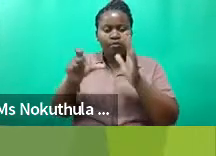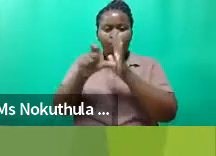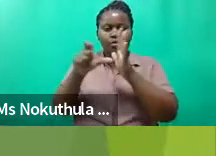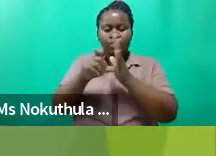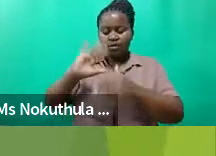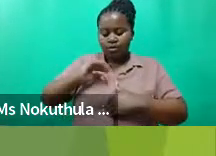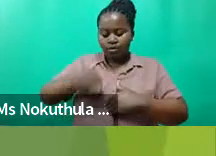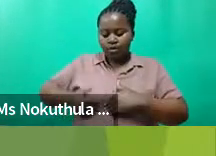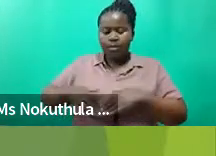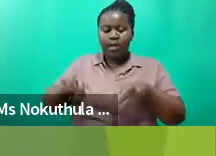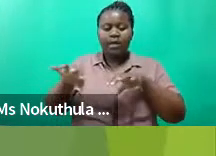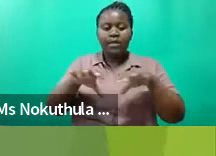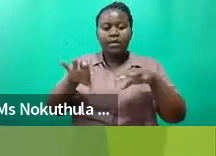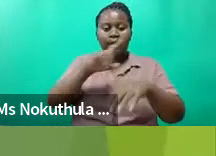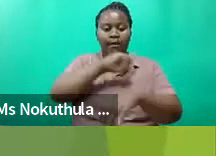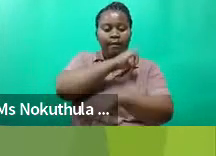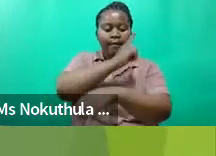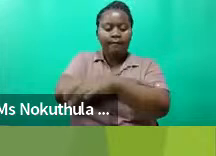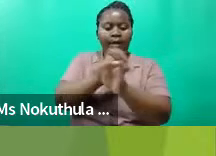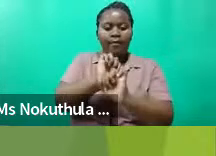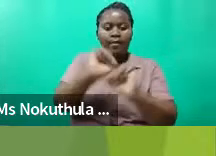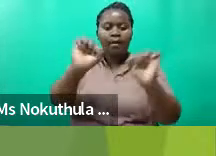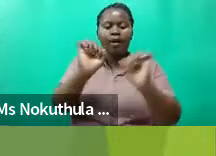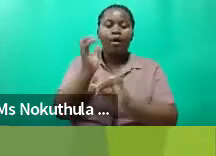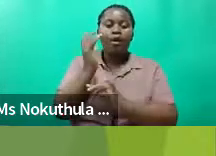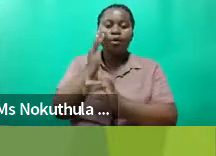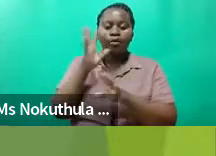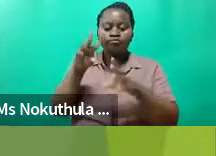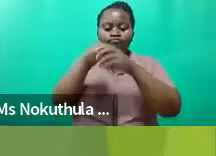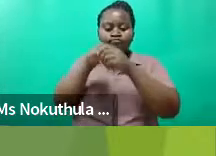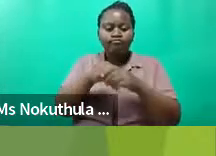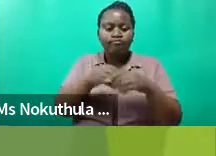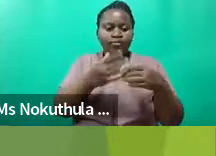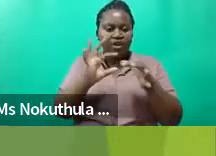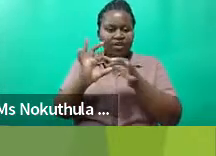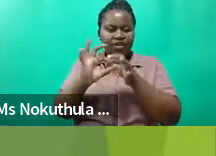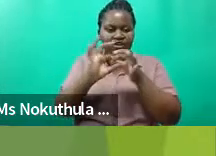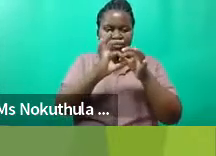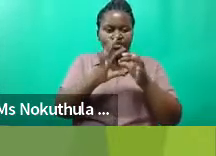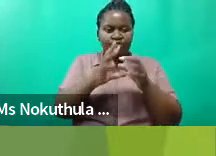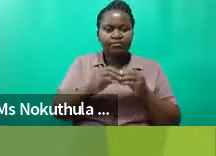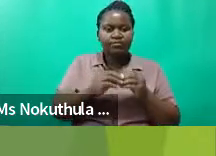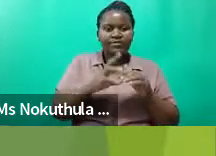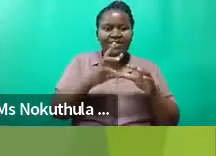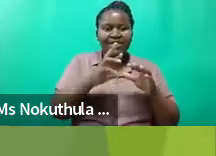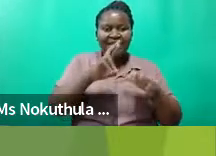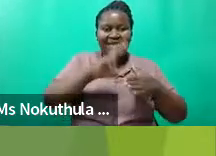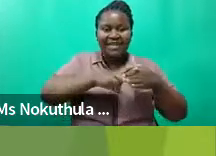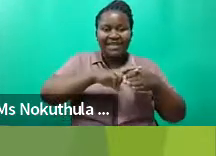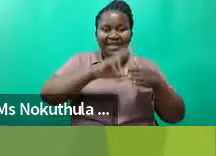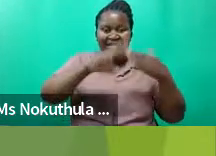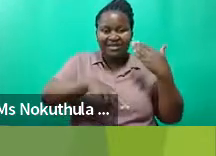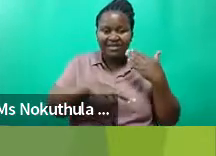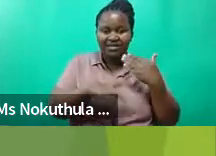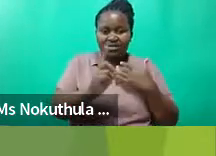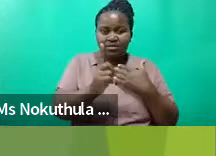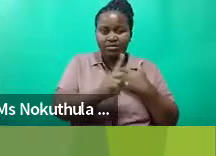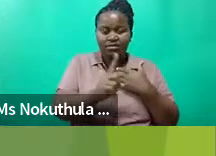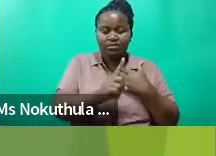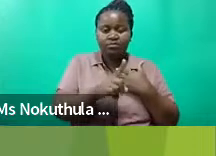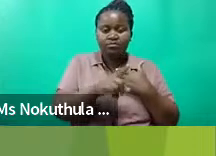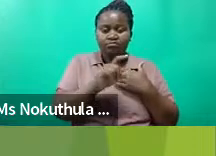rights when they are in an intimate relationships. So the results that came out of this study is